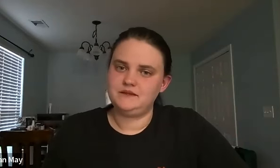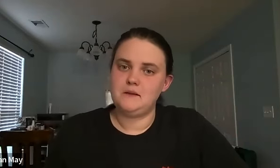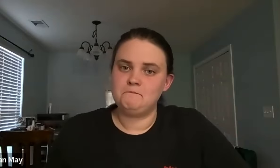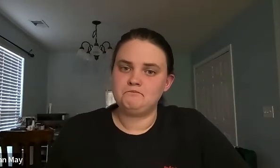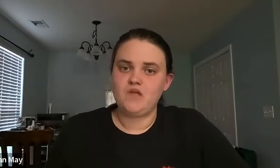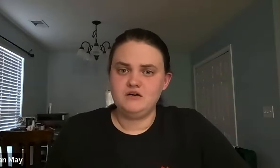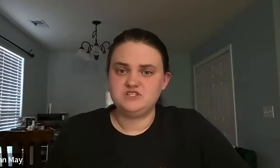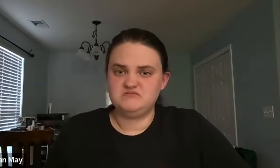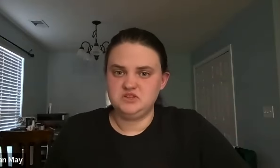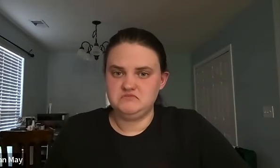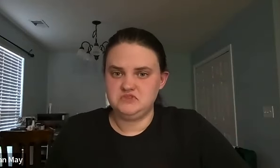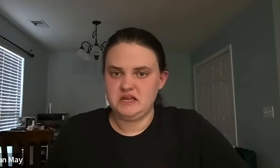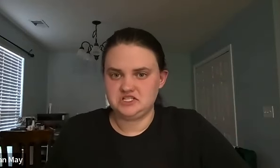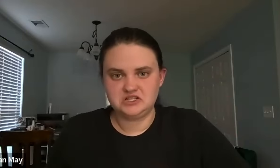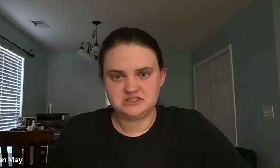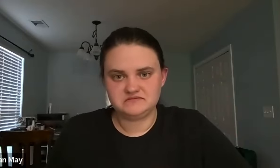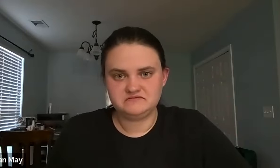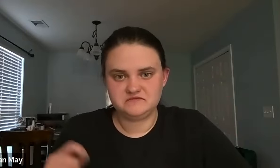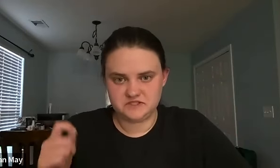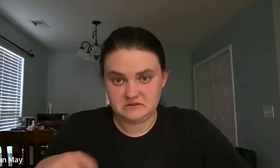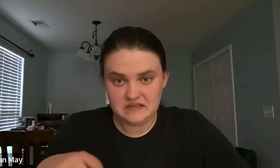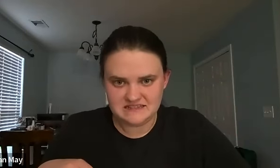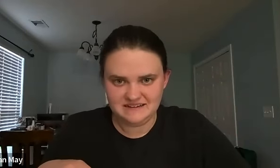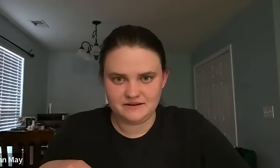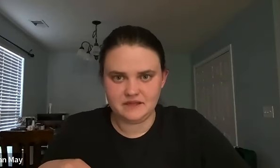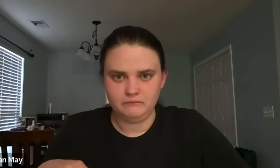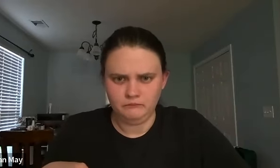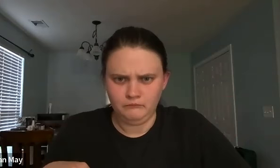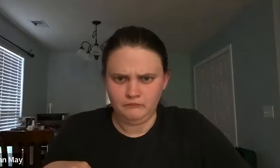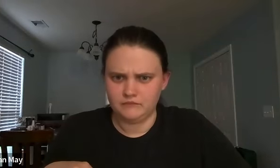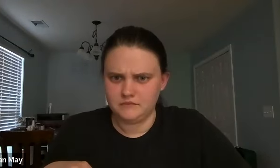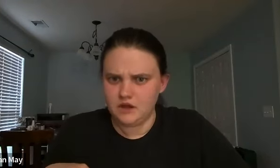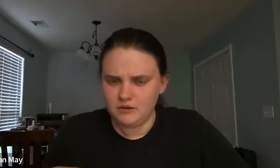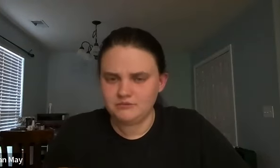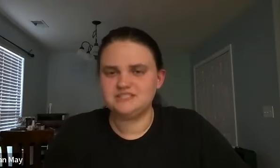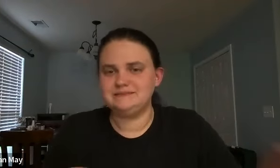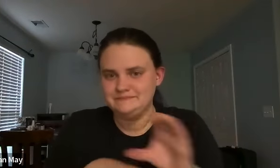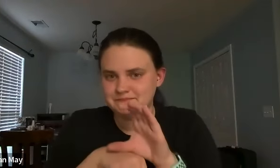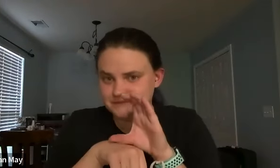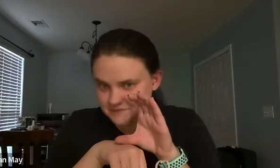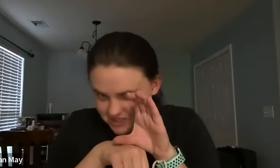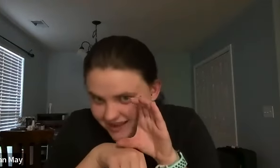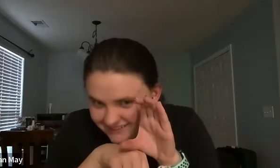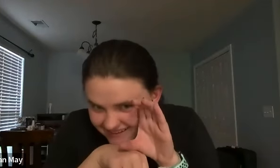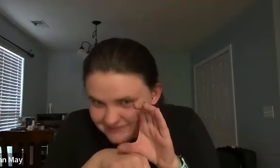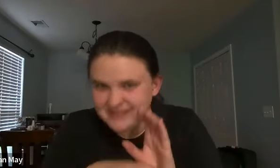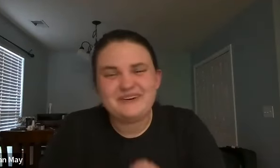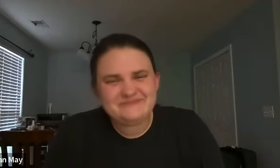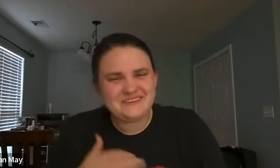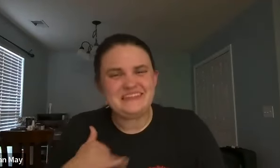like, oh, so you ate church for dessert last night? And I'm like, no. She's like, chocolate. And I'm like, oh, thank